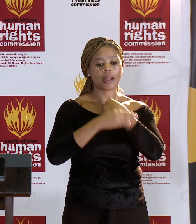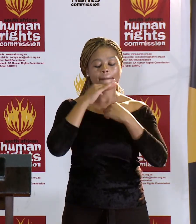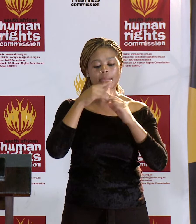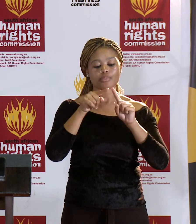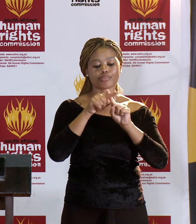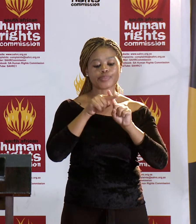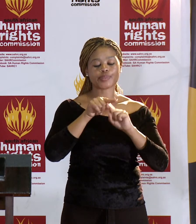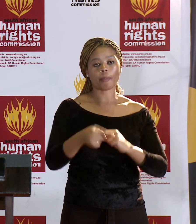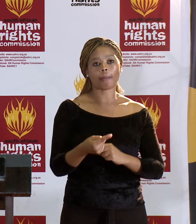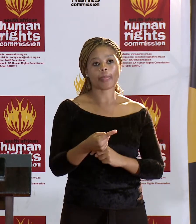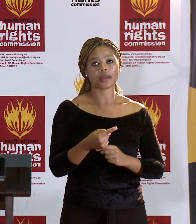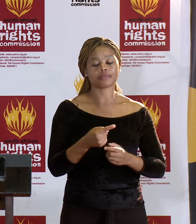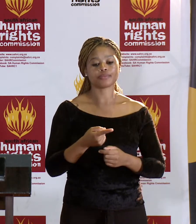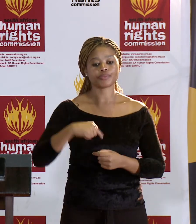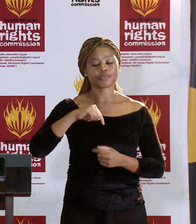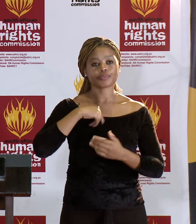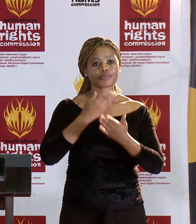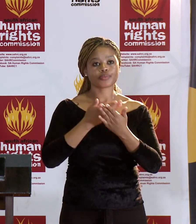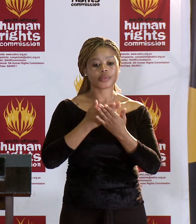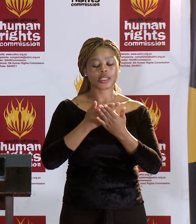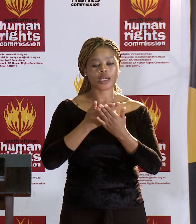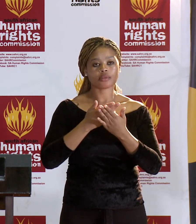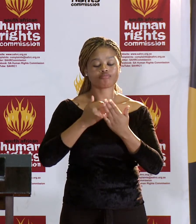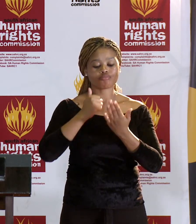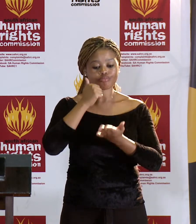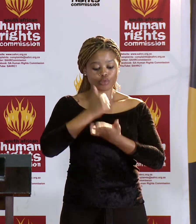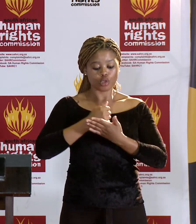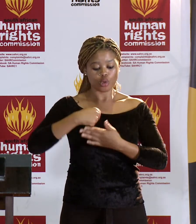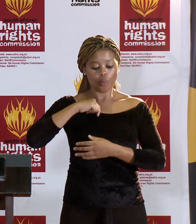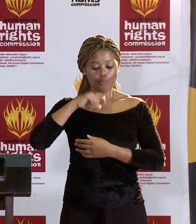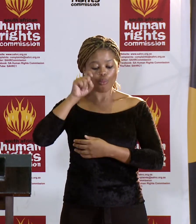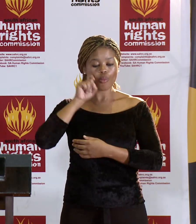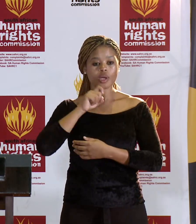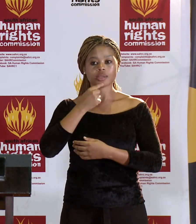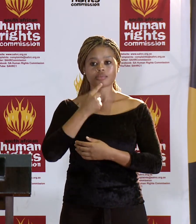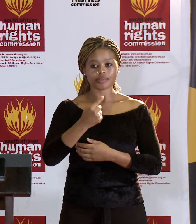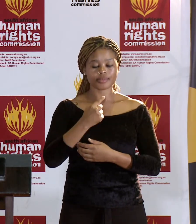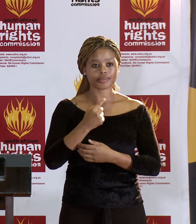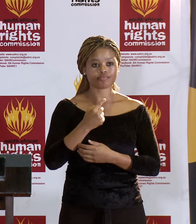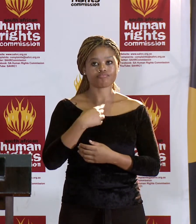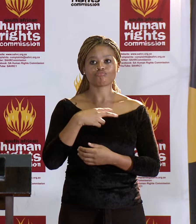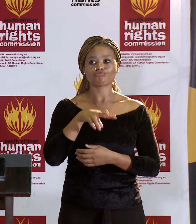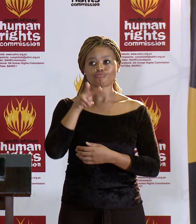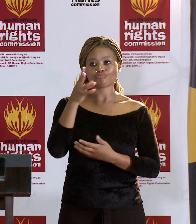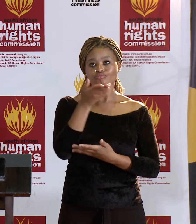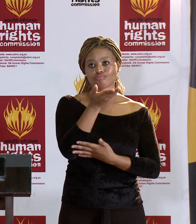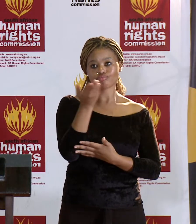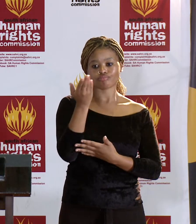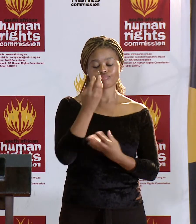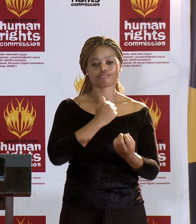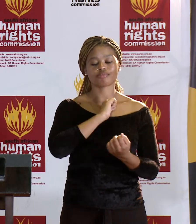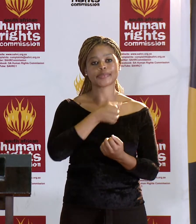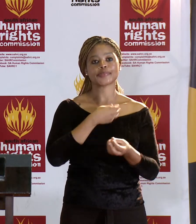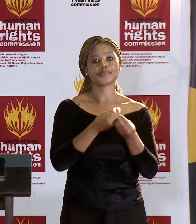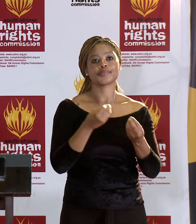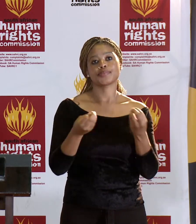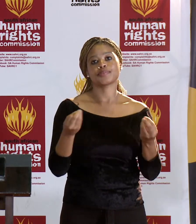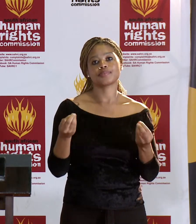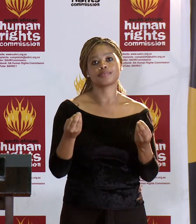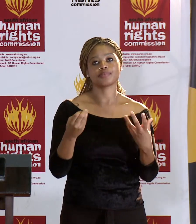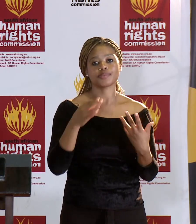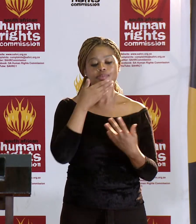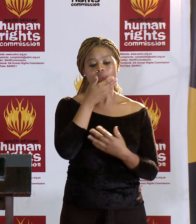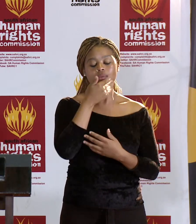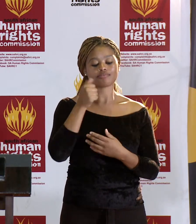positive things. That we can sit back as the older people and say, you know, look at our kids. They are